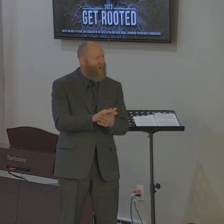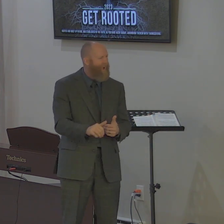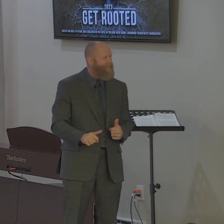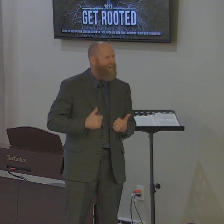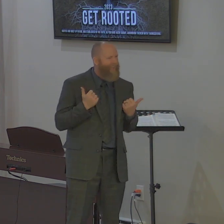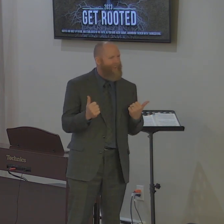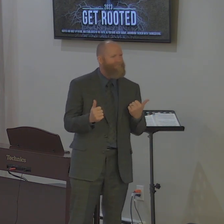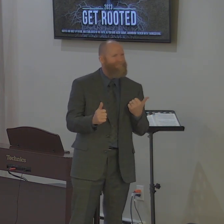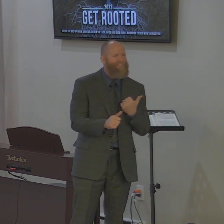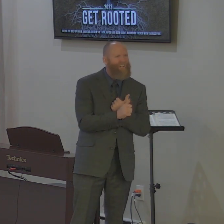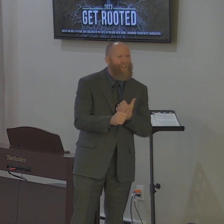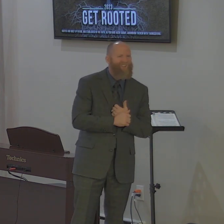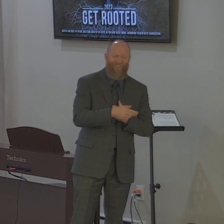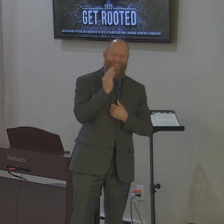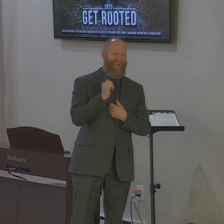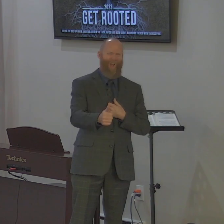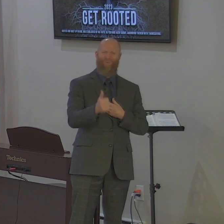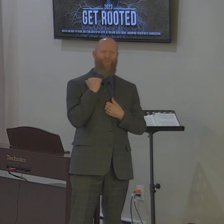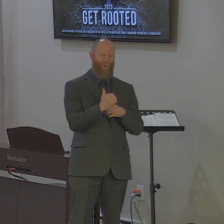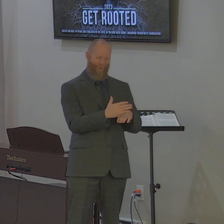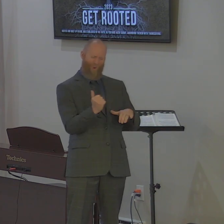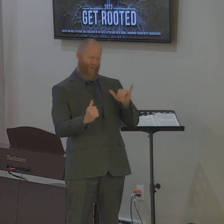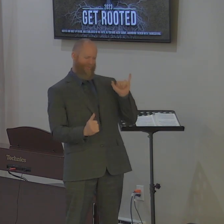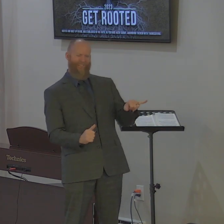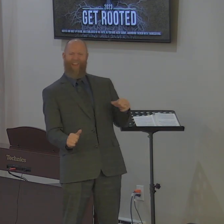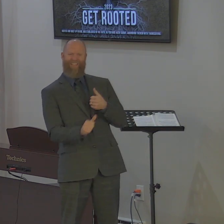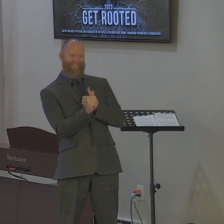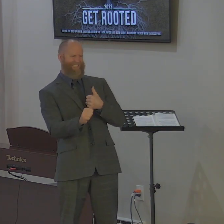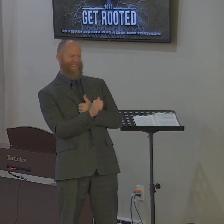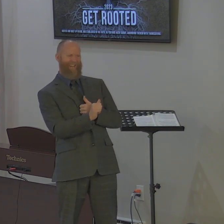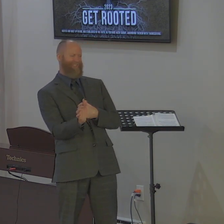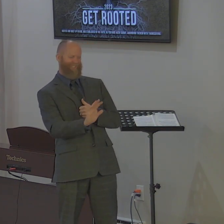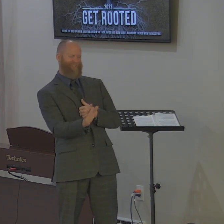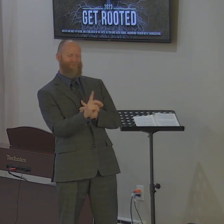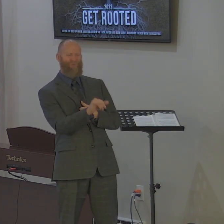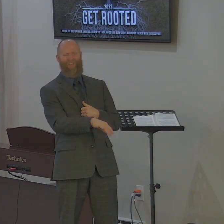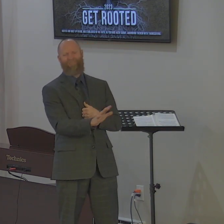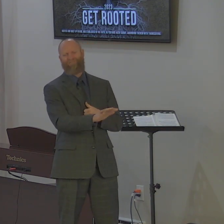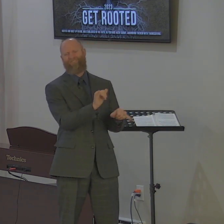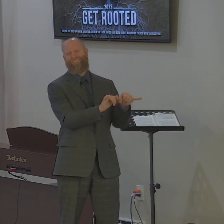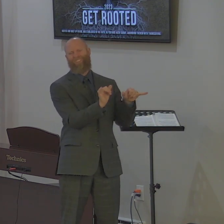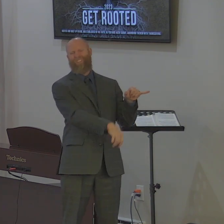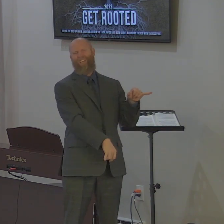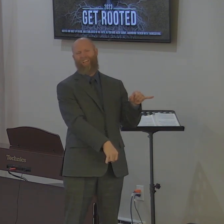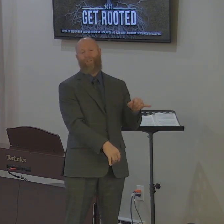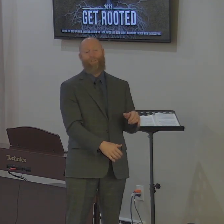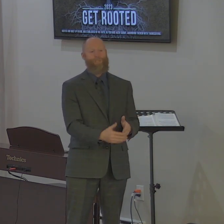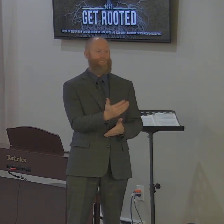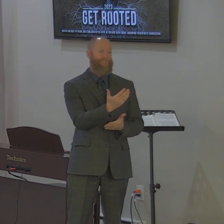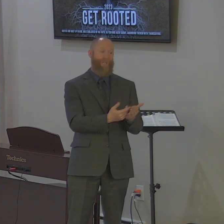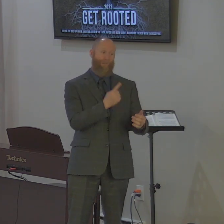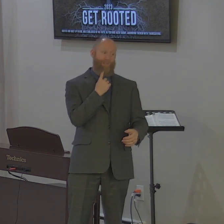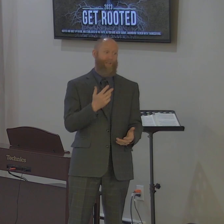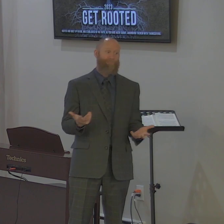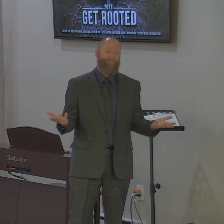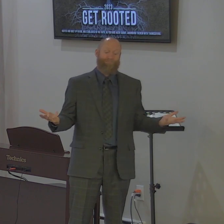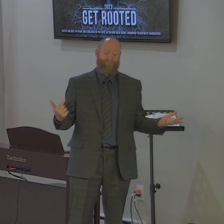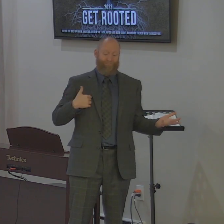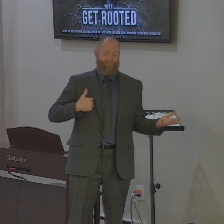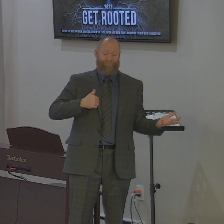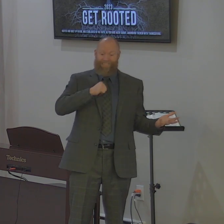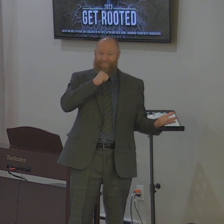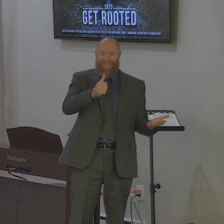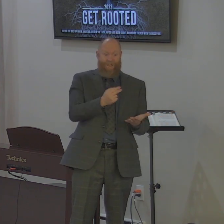danger. God wouldn't call you to be in danger. God wouldn't do that to you. Some men counseled and said, hey, we're not the Holy